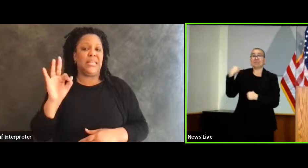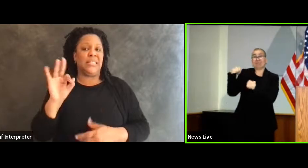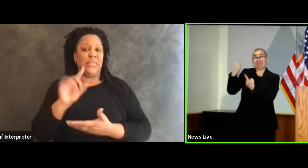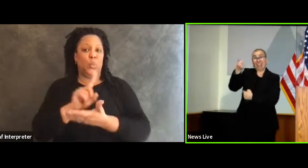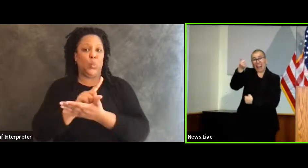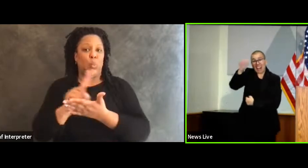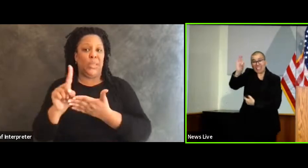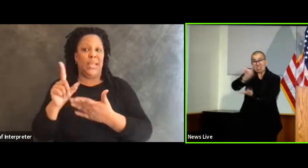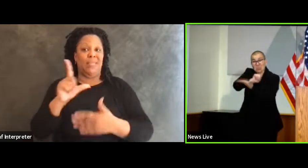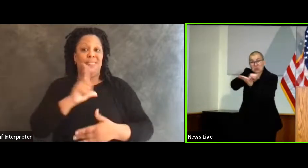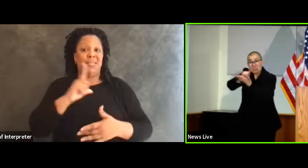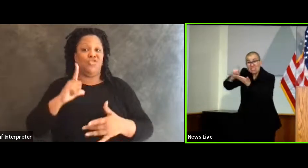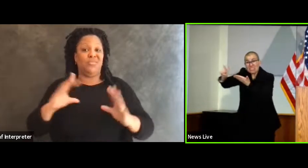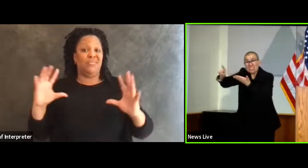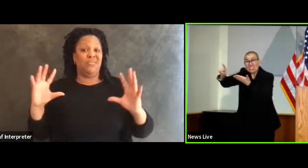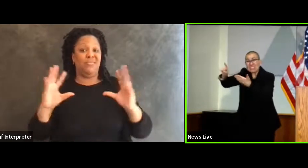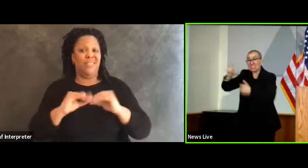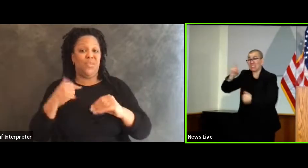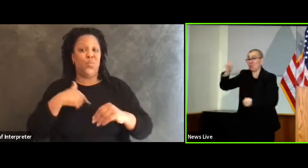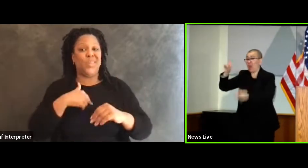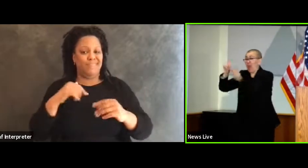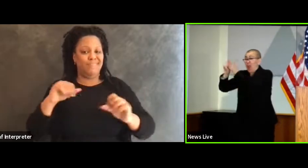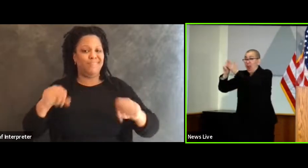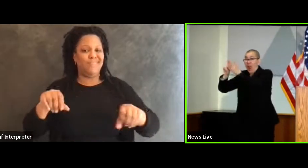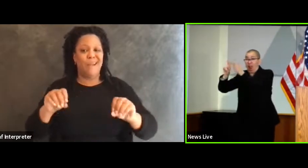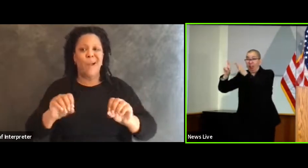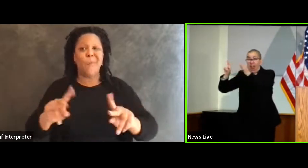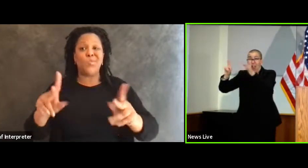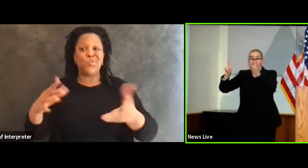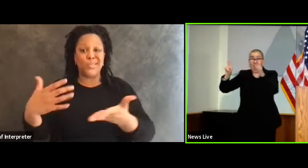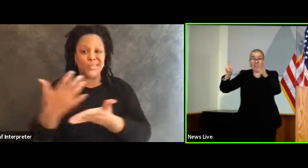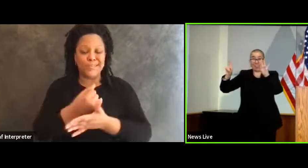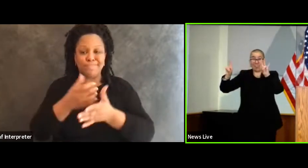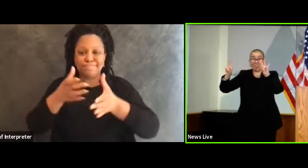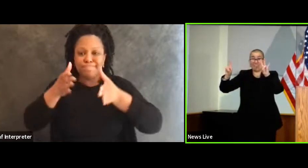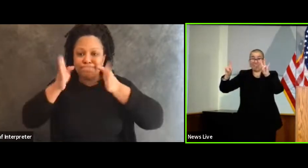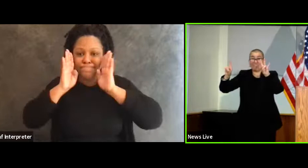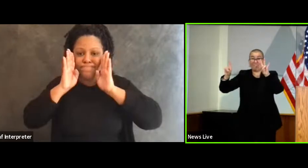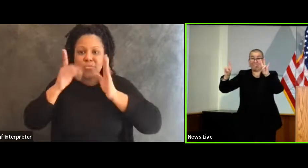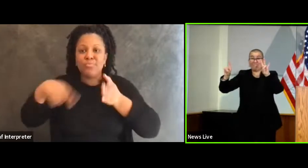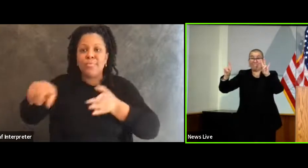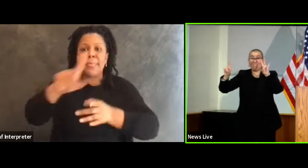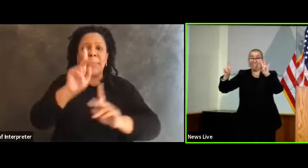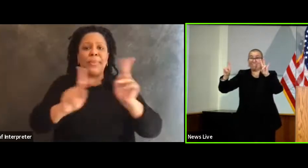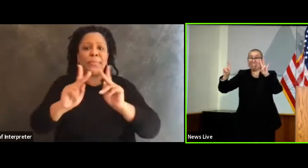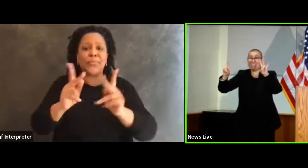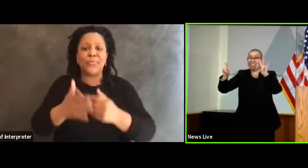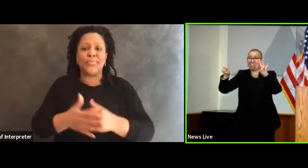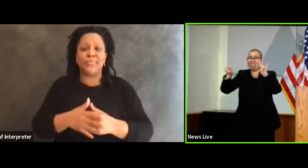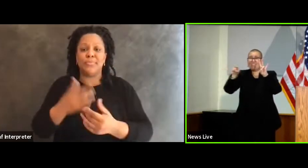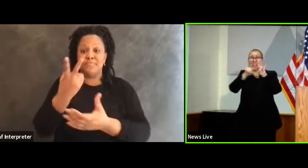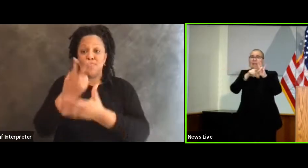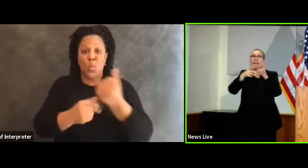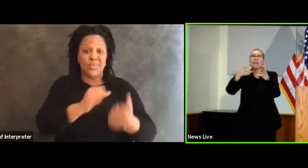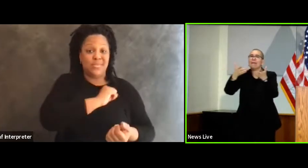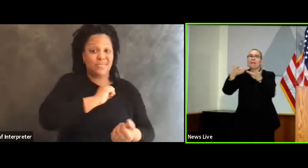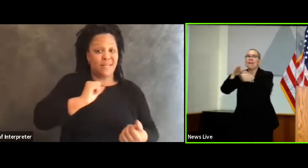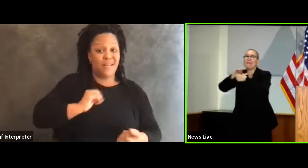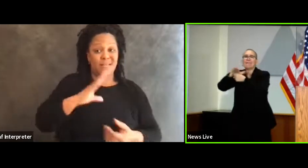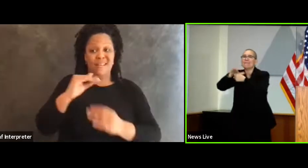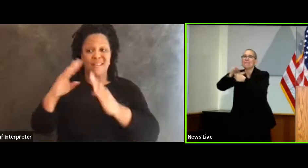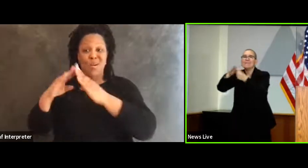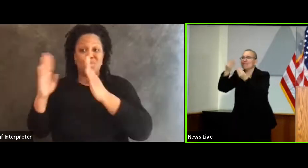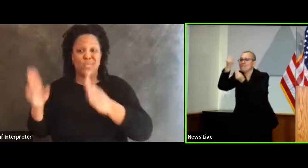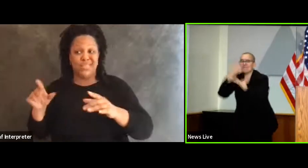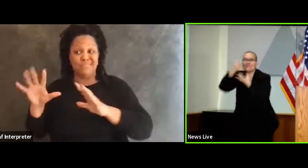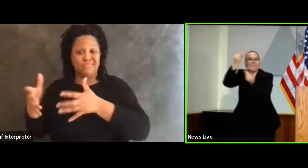a forum to Minnesotans in both the House and the Senate. And I think it would have been advantageous both for Minnesotans and the senators